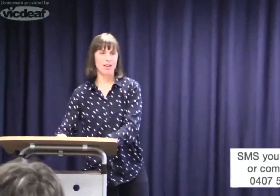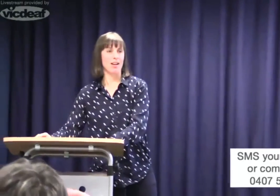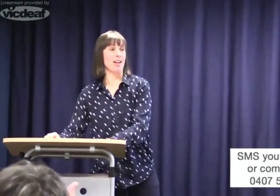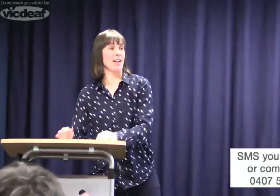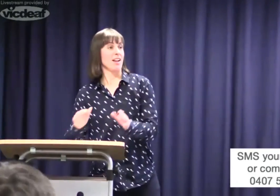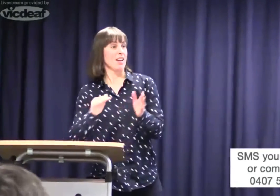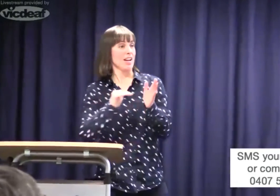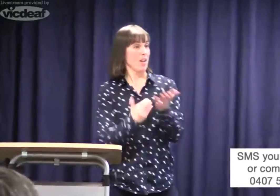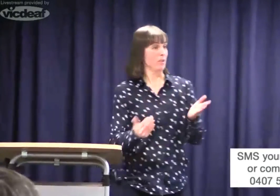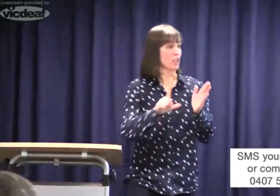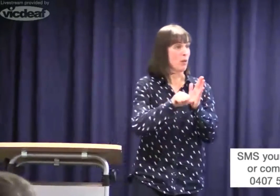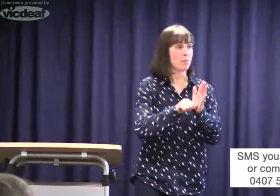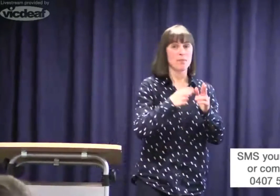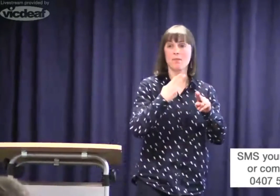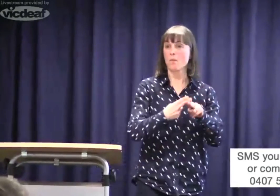Thank you, Kyle.